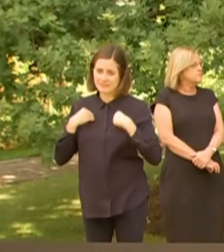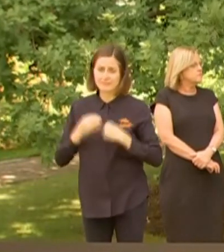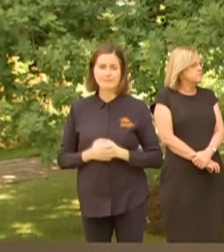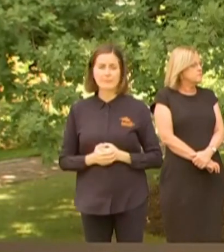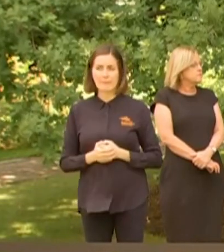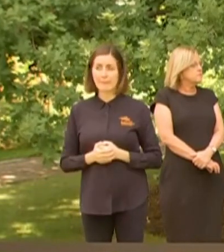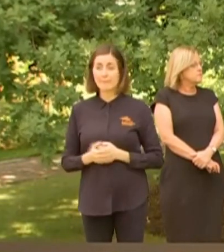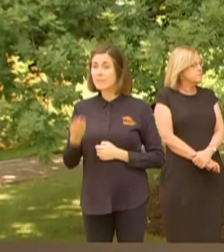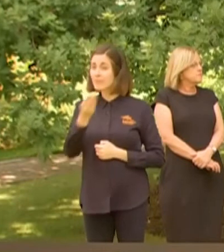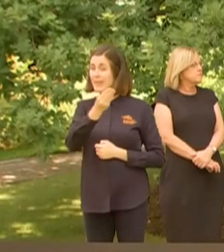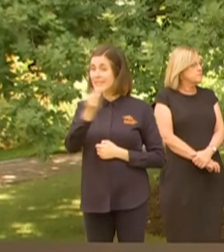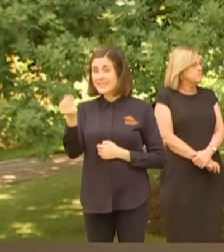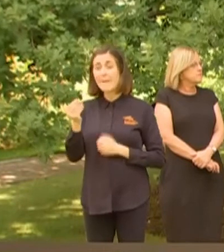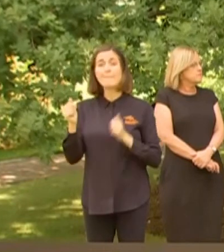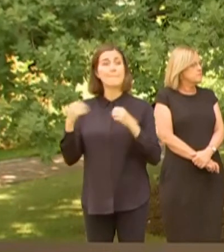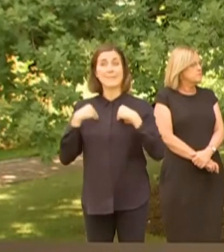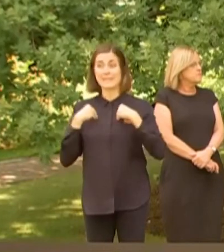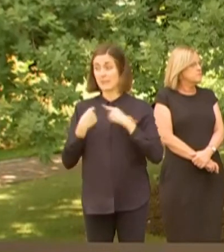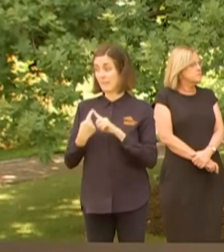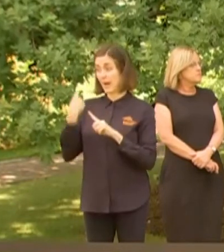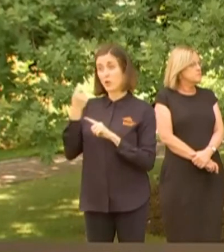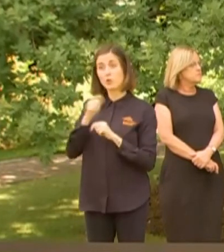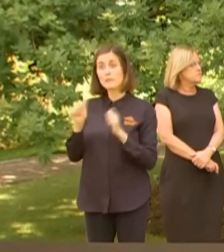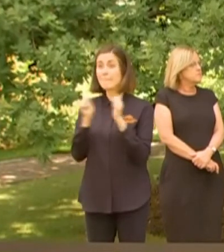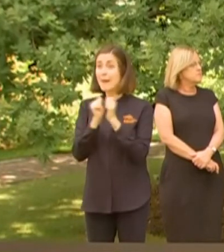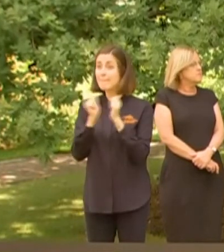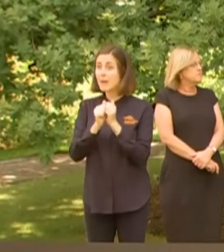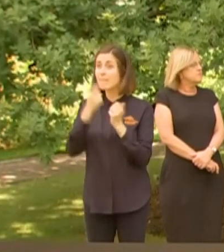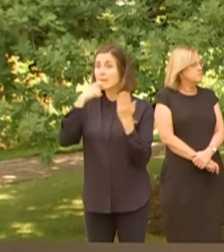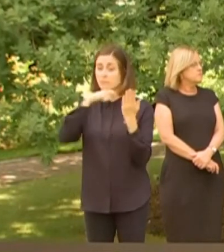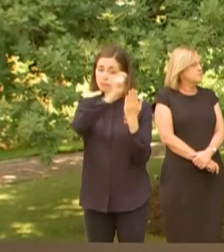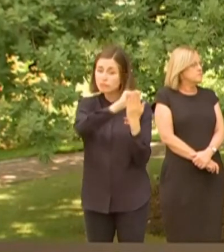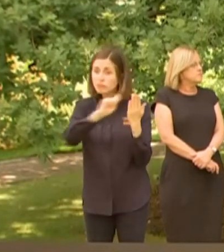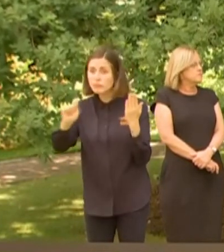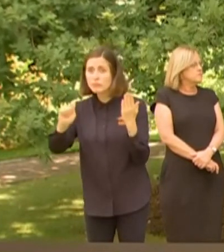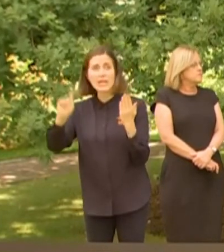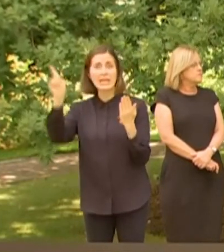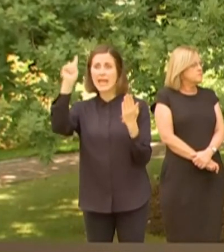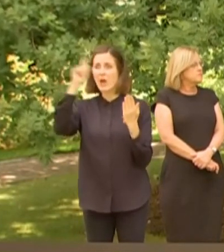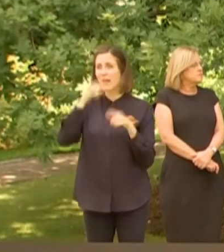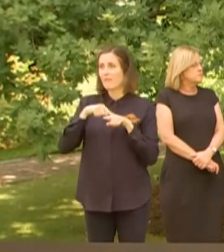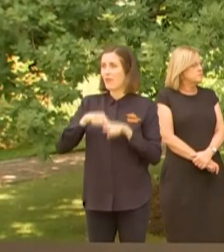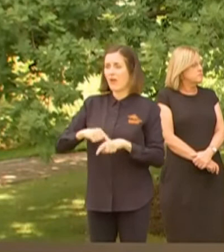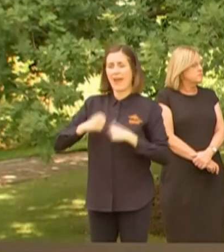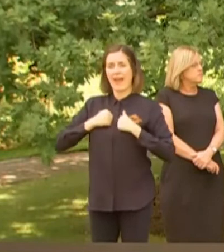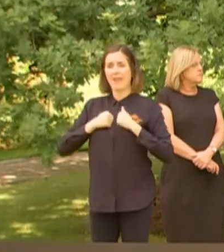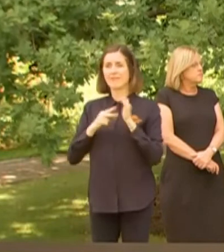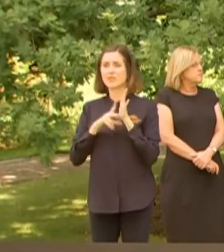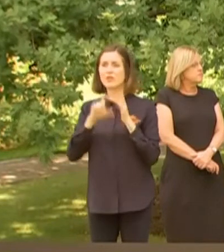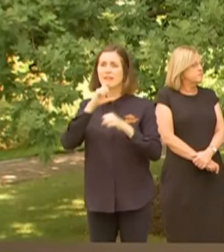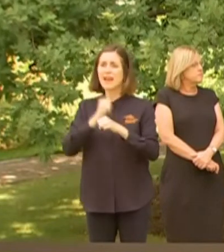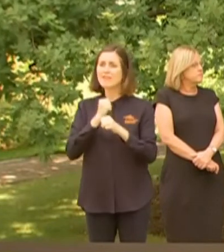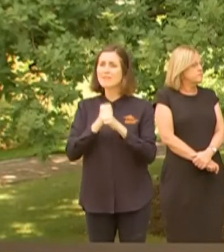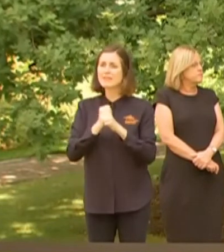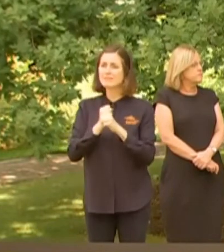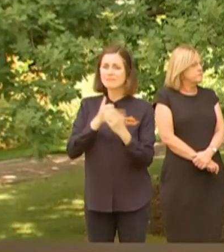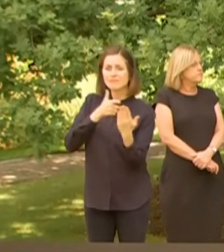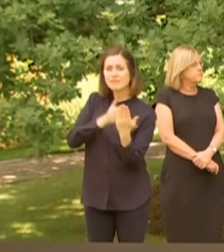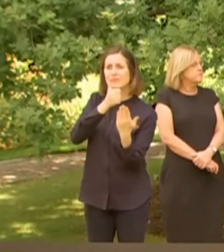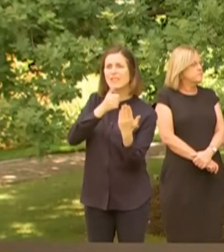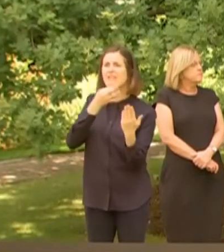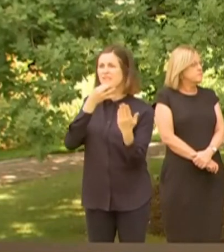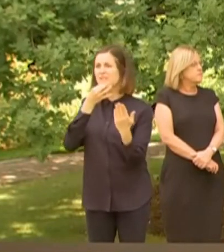they have been using pen and paper. They'll now be able to, if they choose to move to the Victorian Government product, and to all the others who've been working so hard